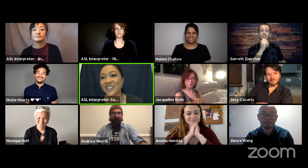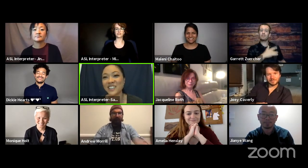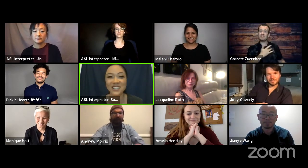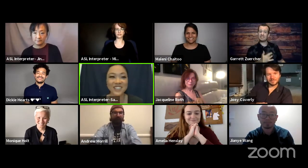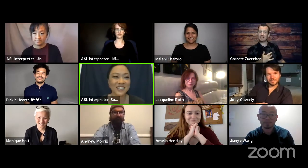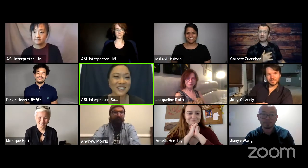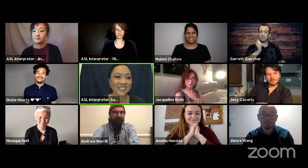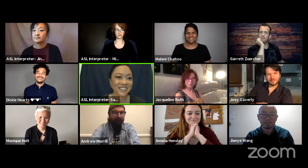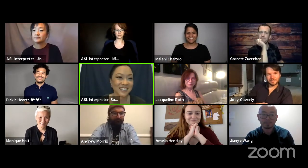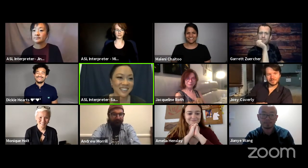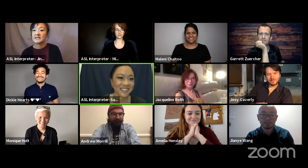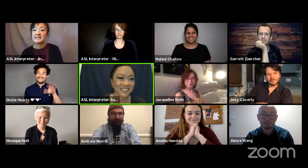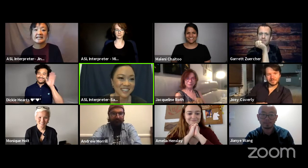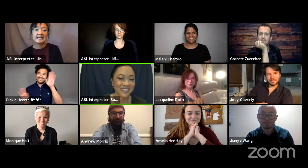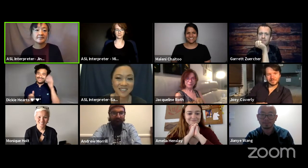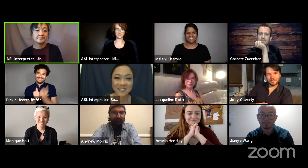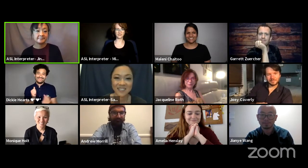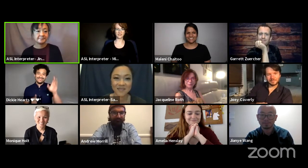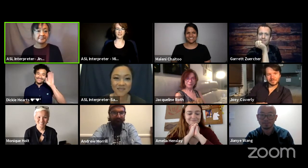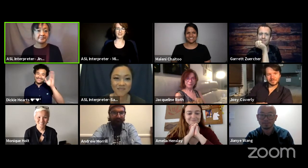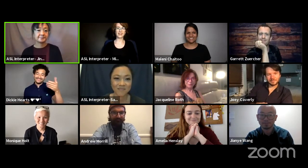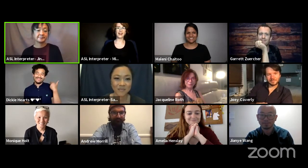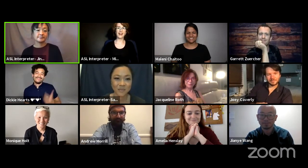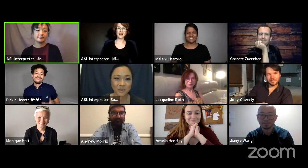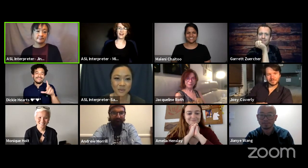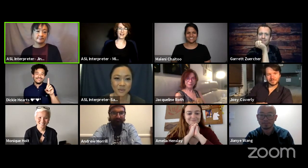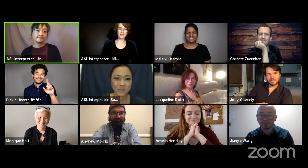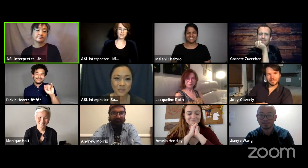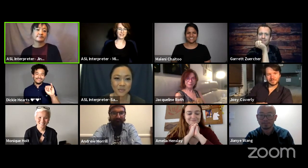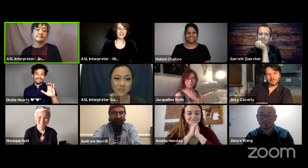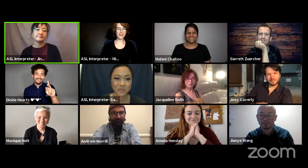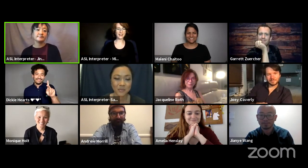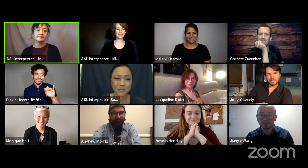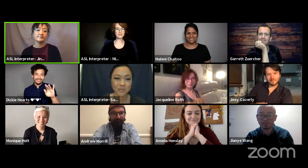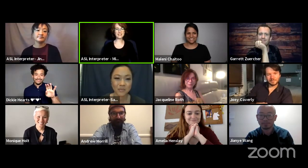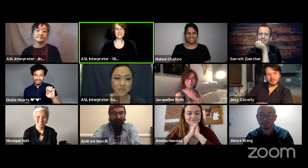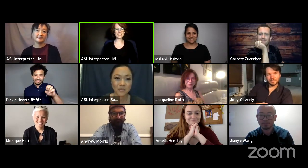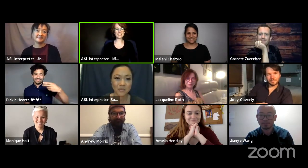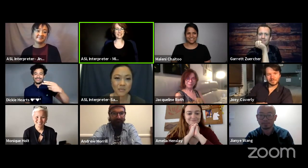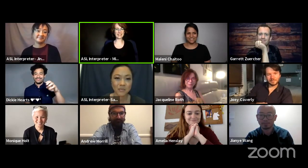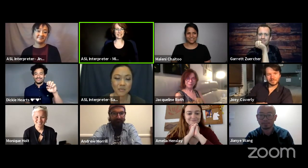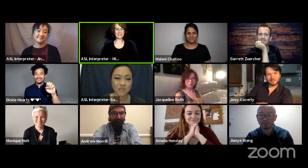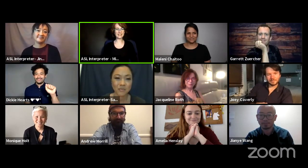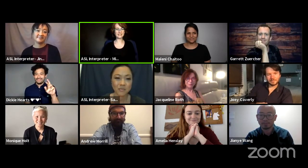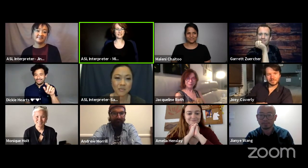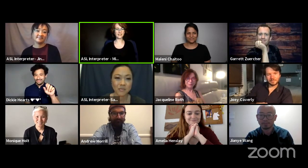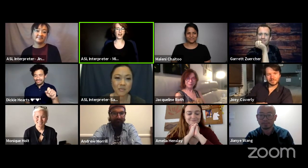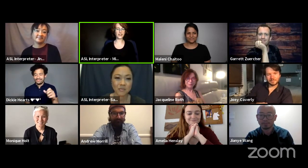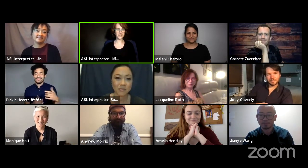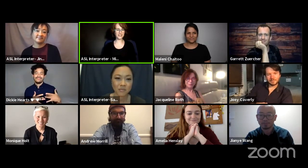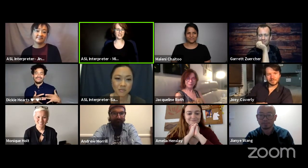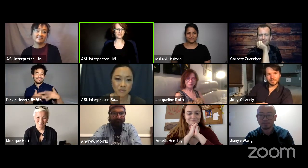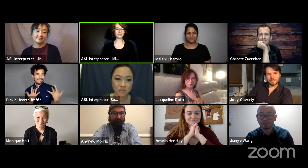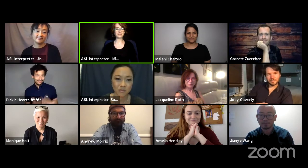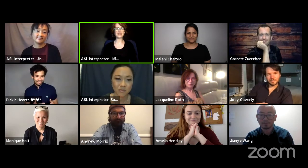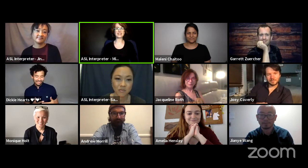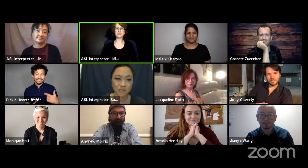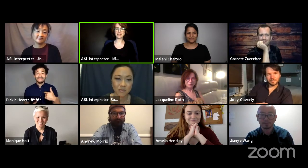hers. Dickie? Hi, everybody. I'm Dickie Hart. This is my